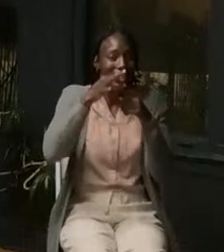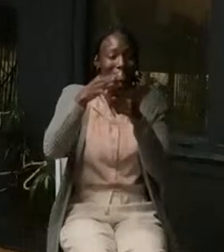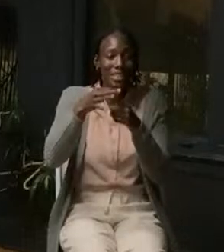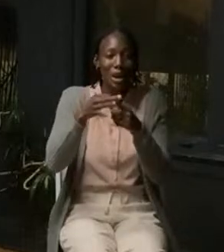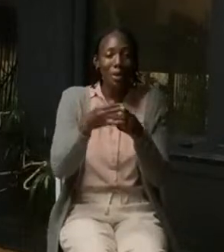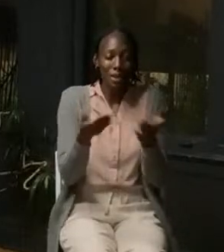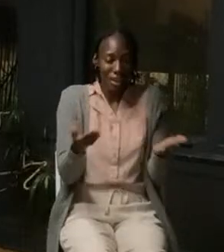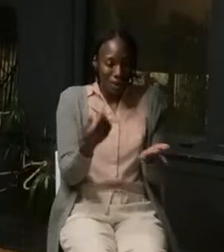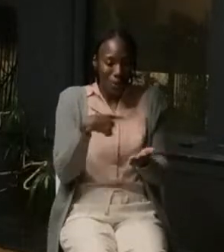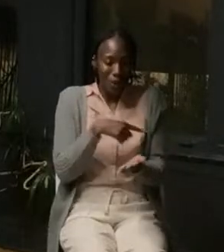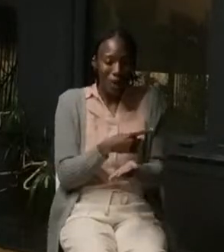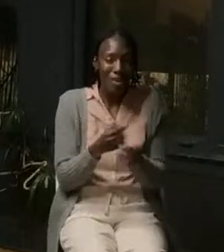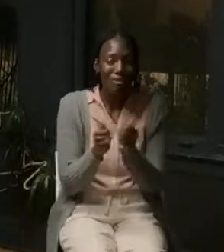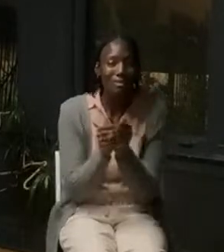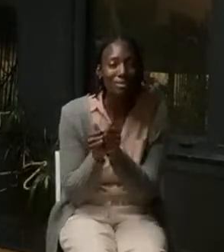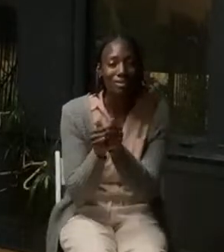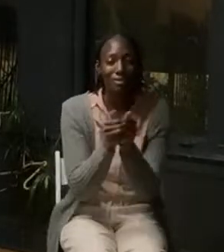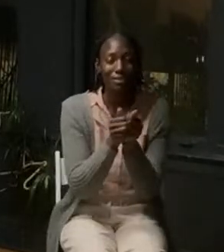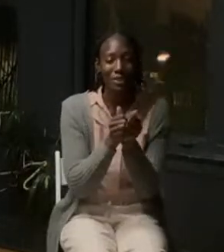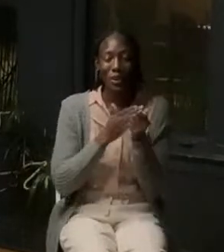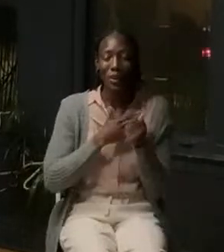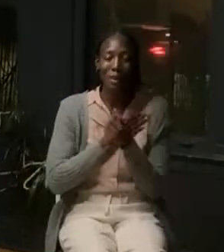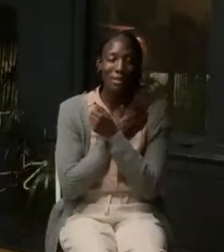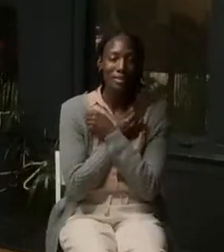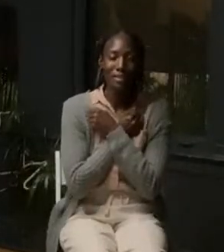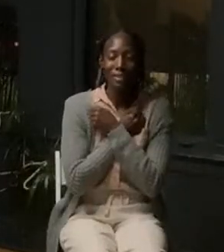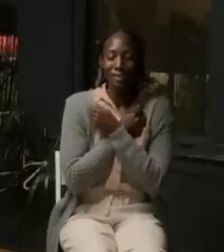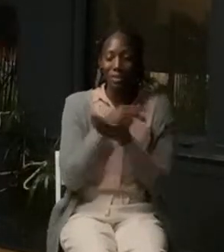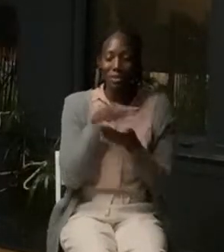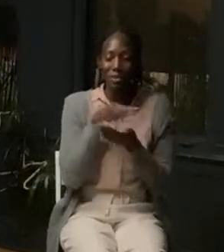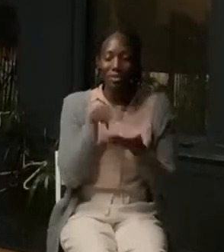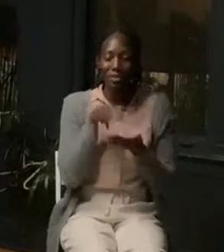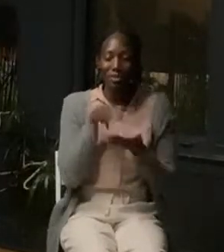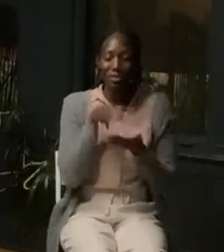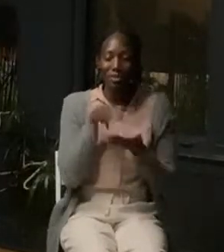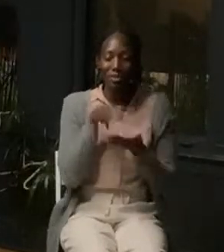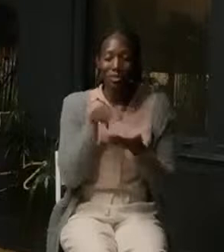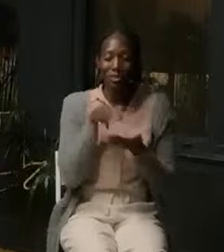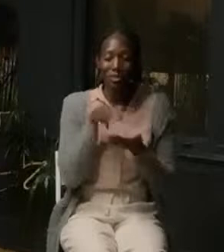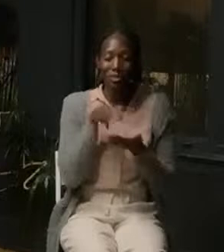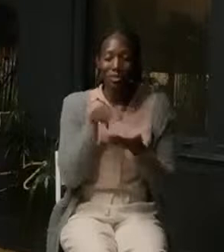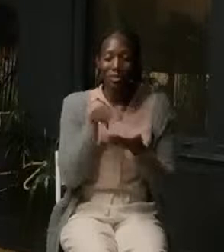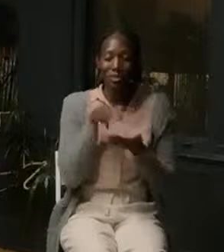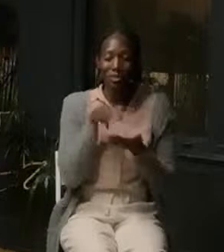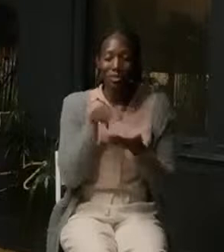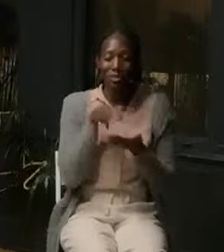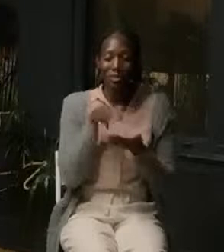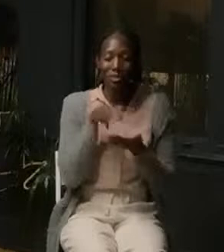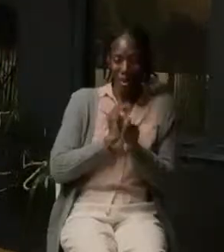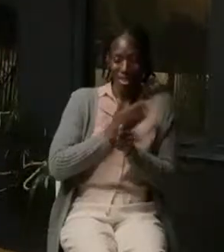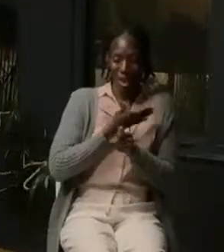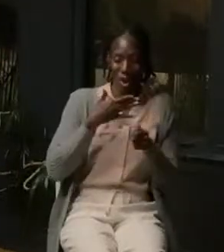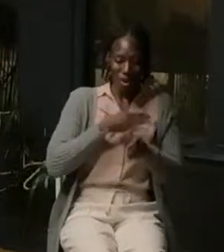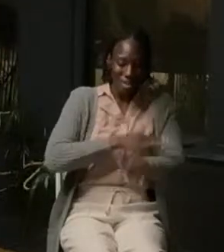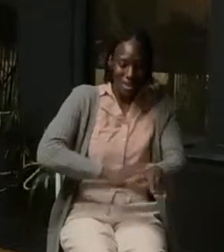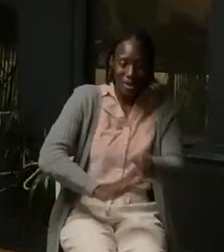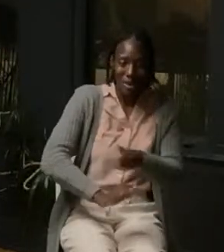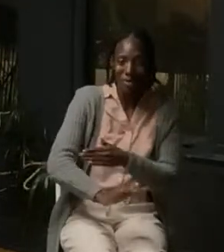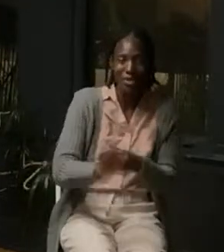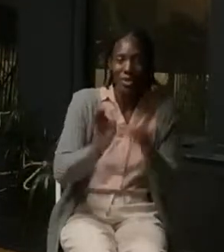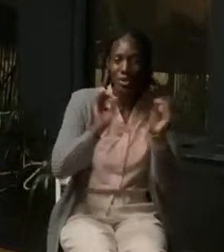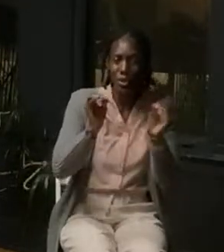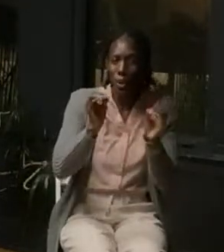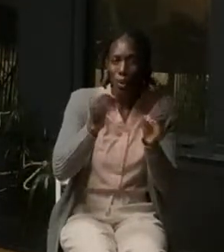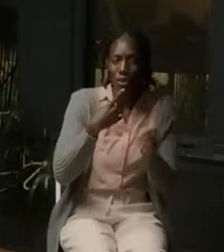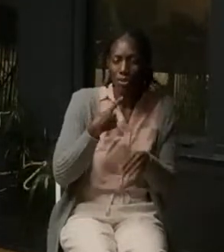together, my loves. As we slide into the rain we make with our limbs, No one told us we'd have to reclaim